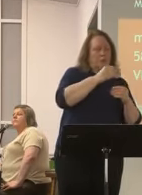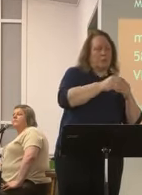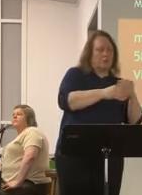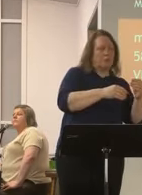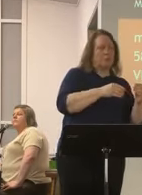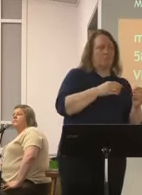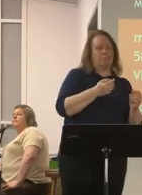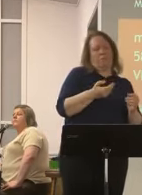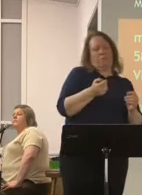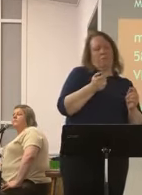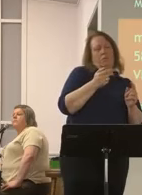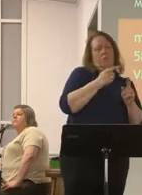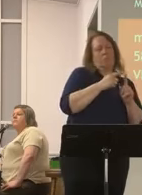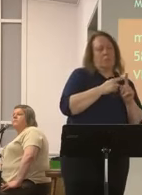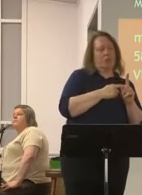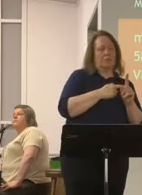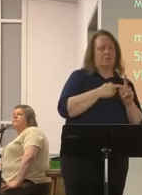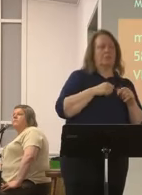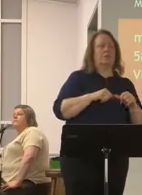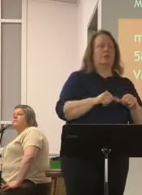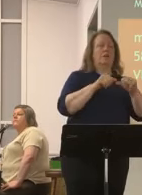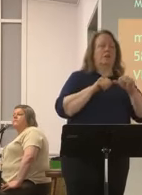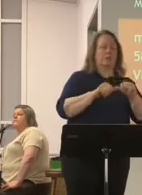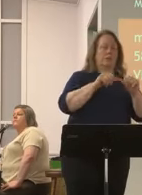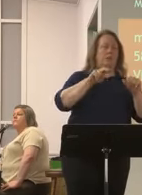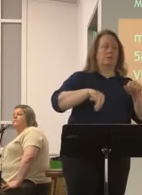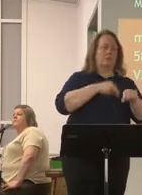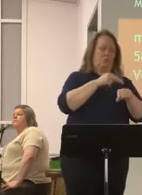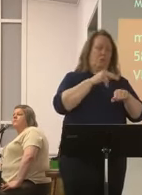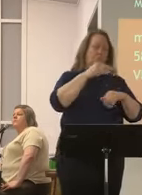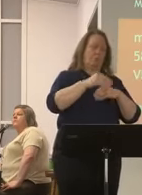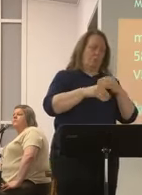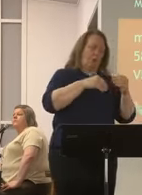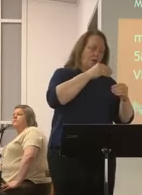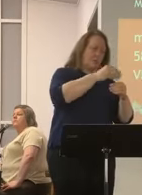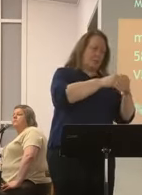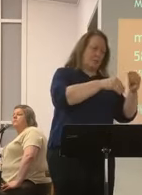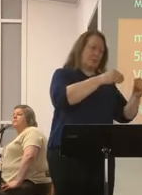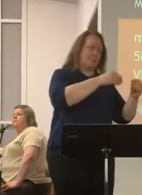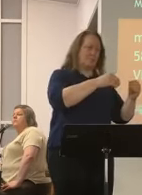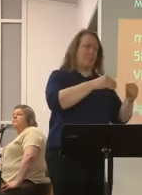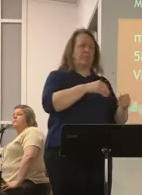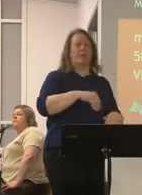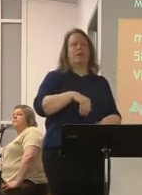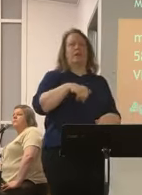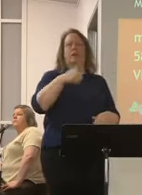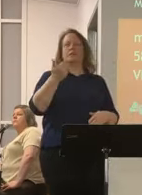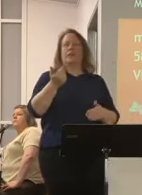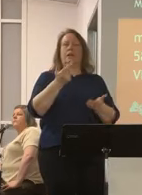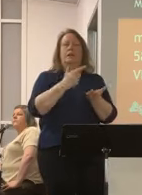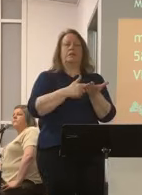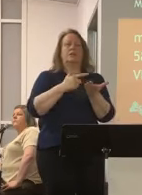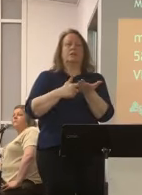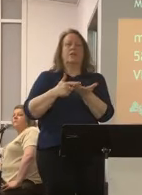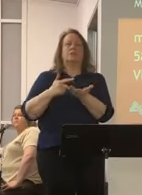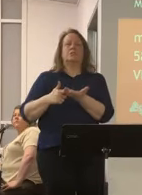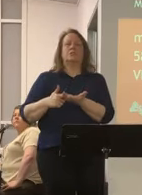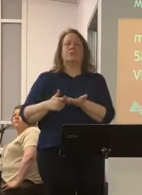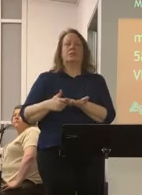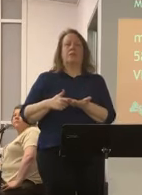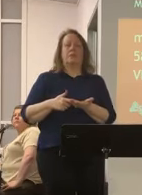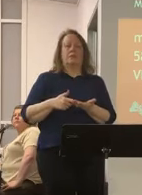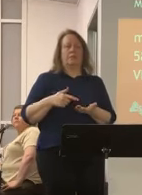months. But we're continuing to go as the normal process as a church. So is there any discussion on either